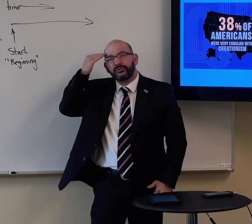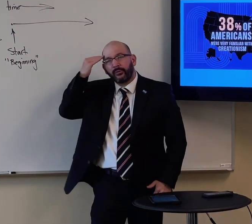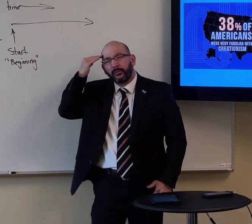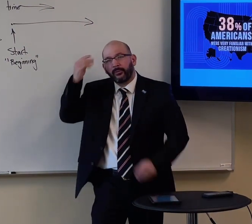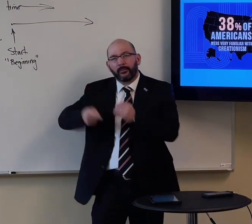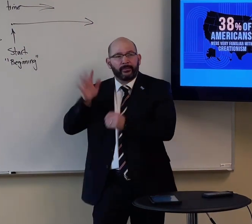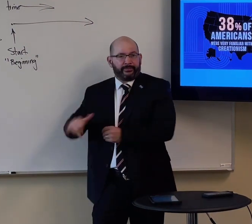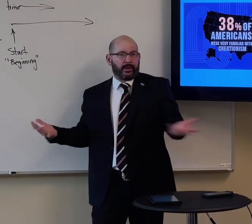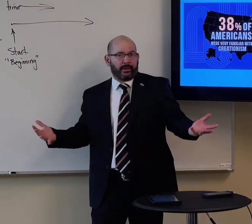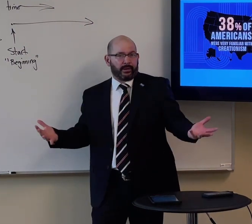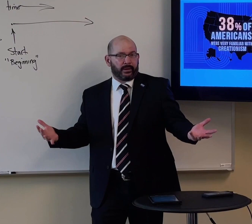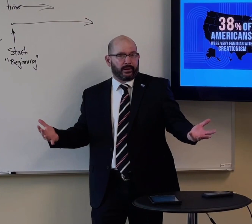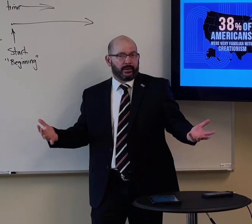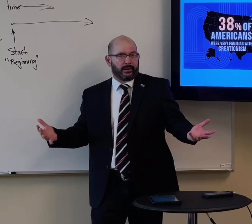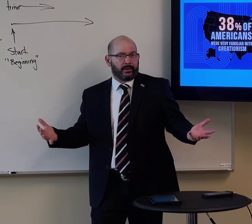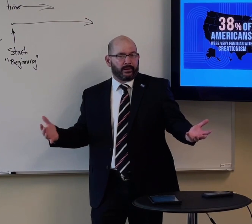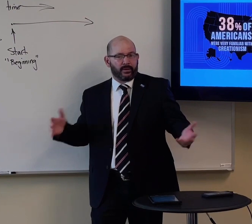Americans knew what creation was.